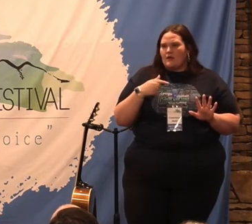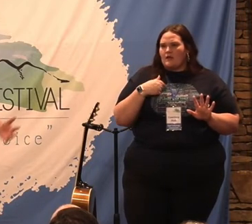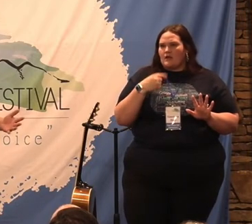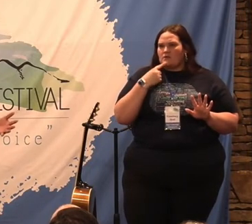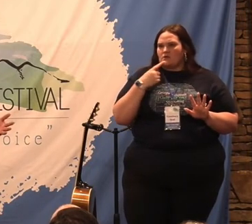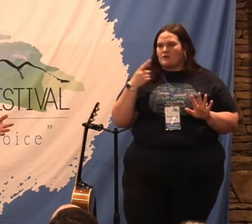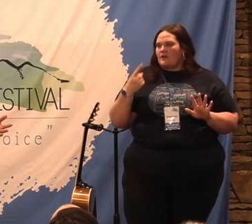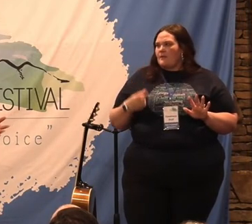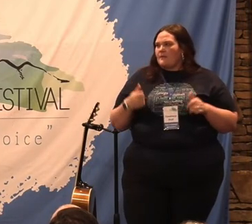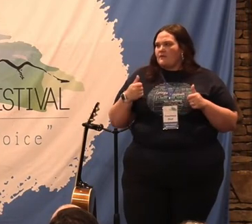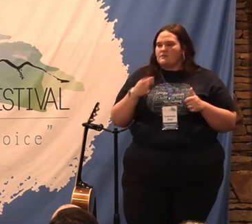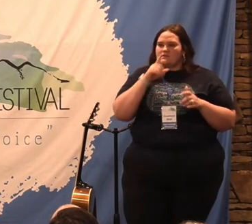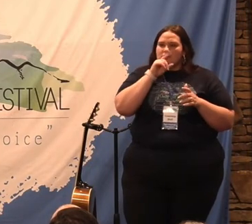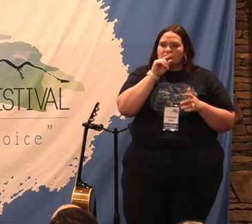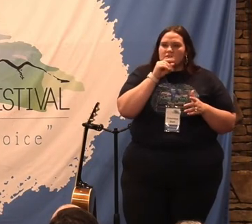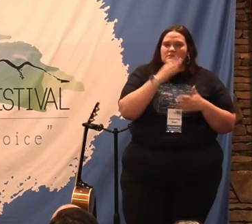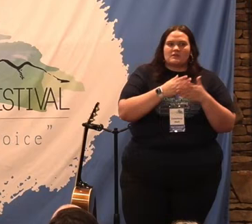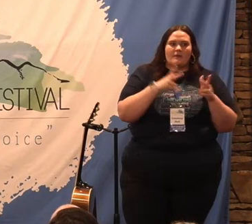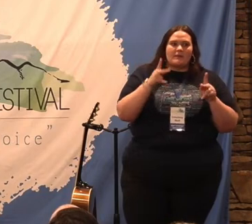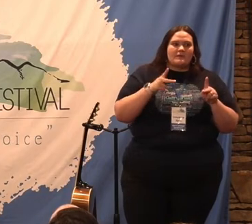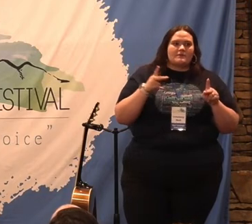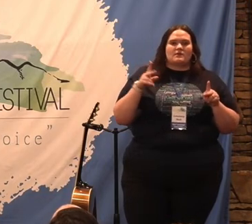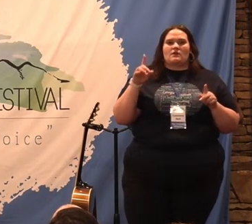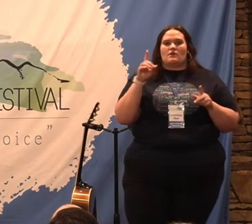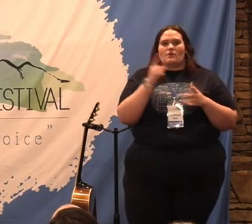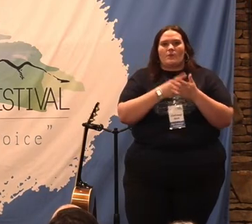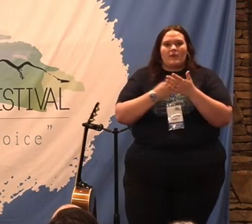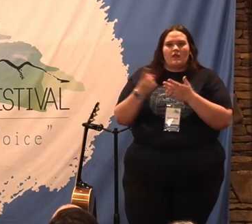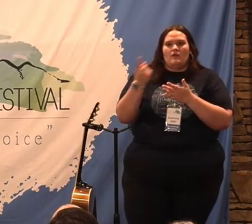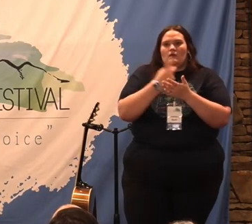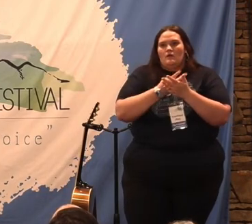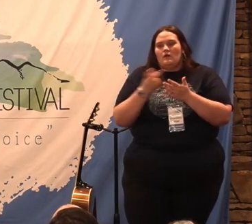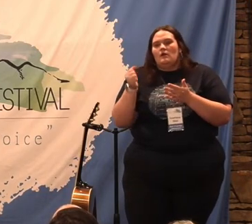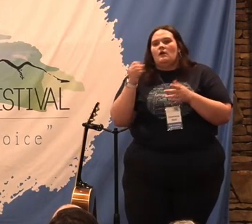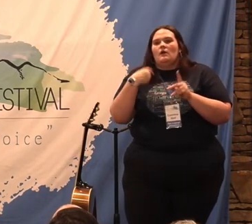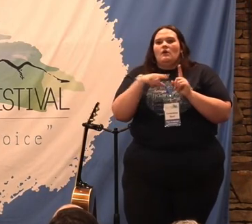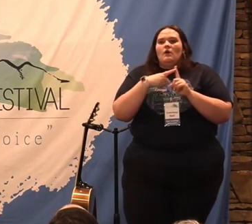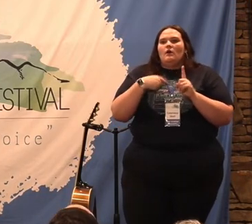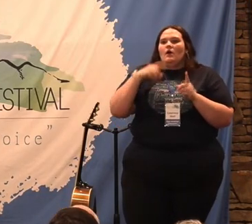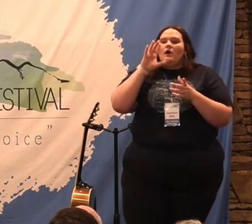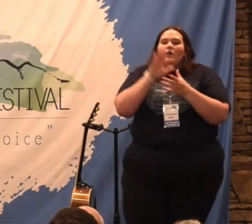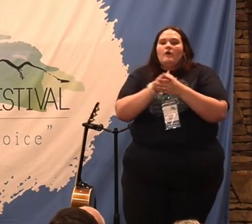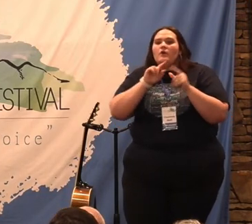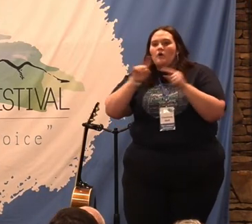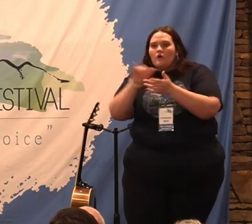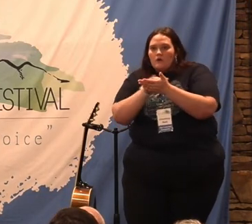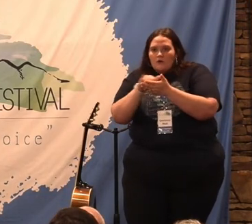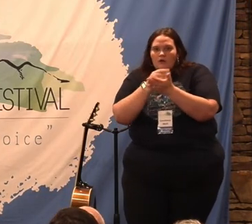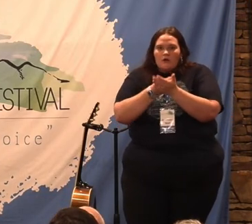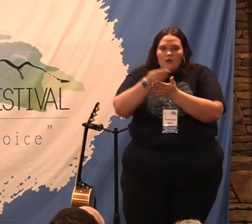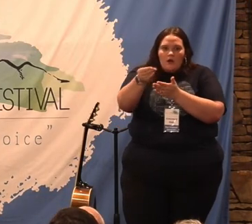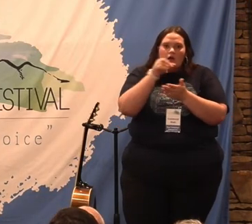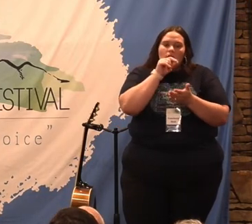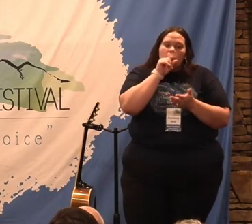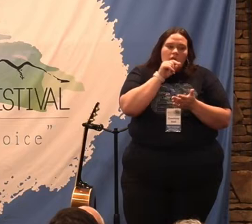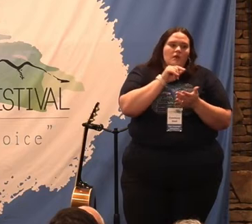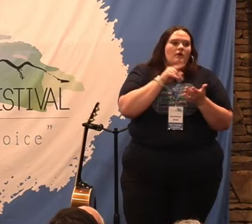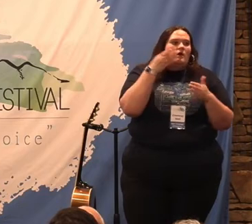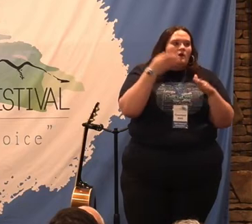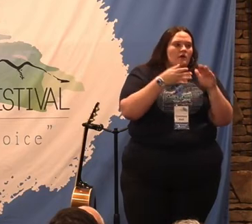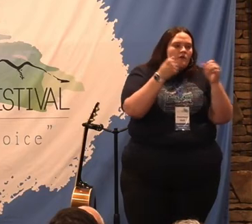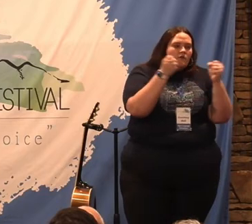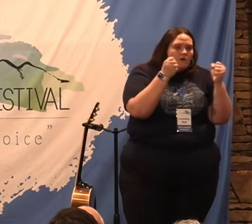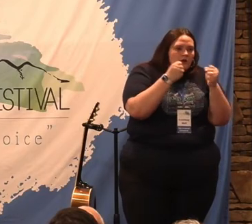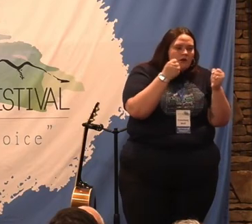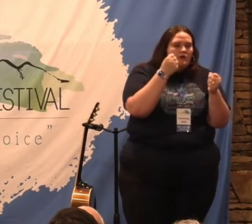your chicken. Some people take a week, some people take 2 weeks. So when my husband goes to New York to buy the chicken, he put the chicken on a freezer, we freeze it, so